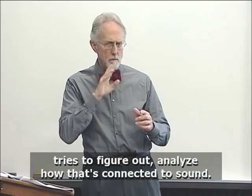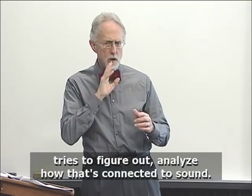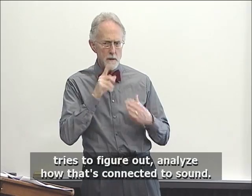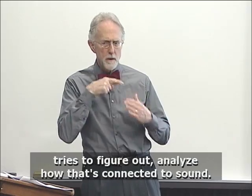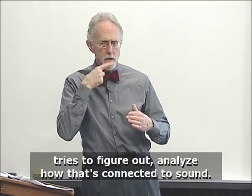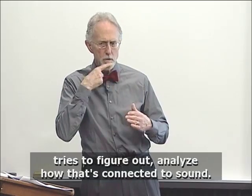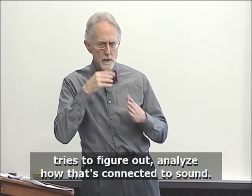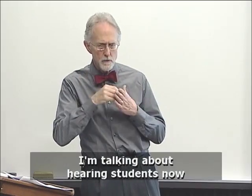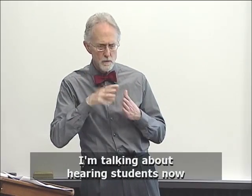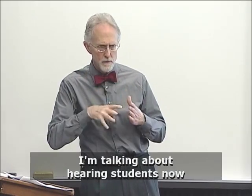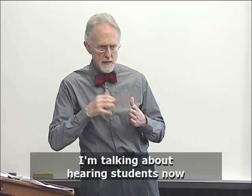talking about hearing students now,